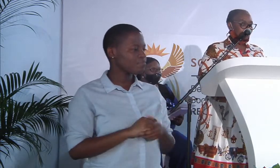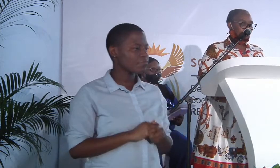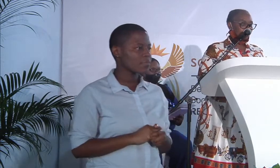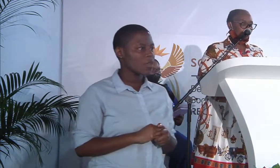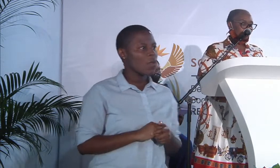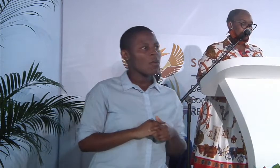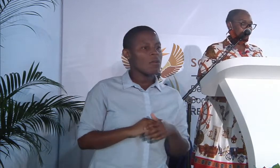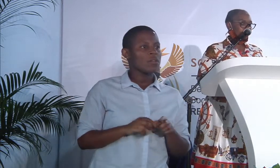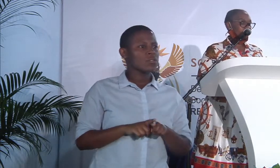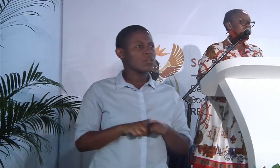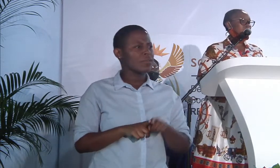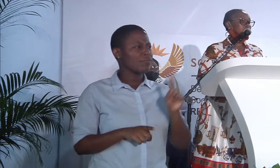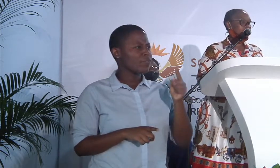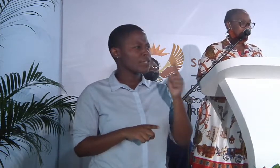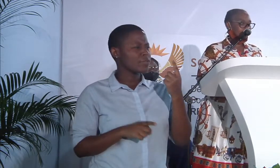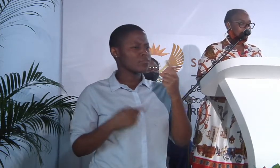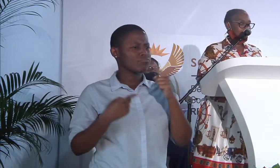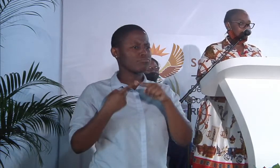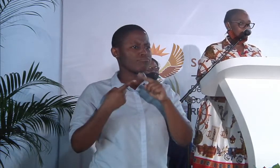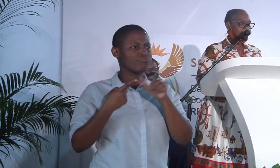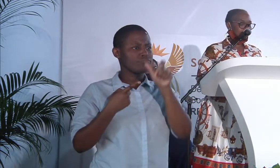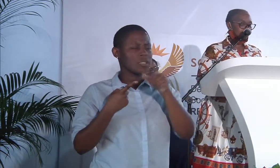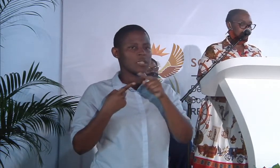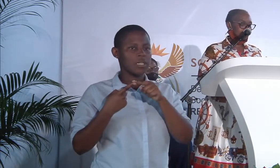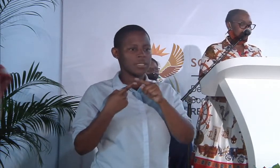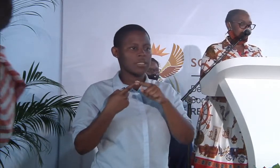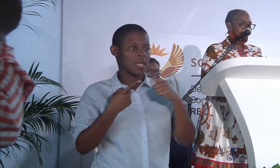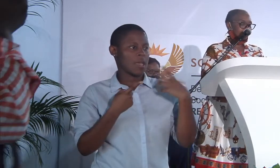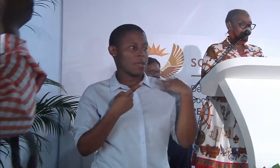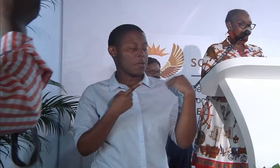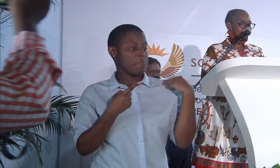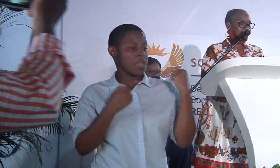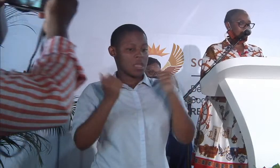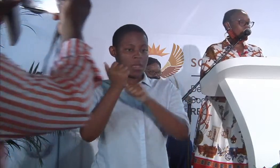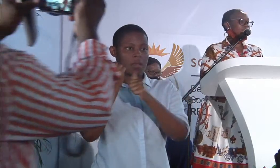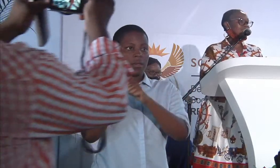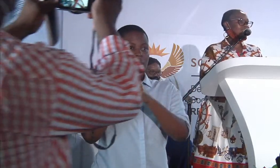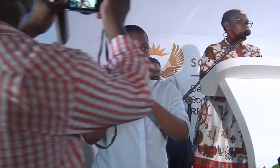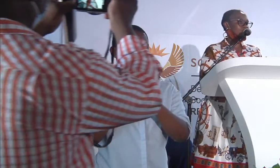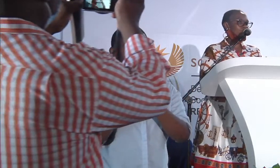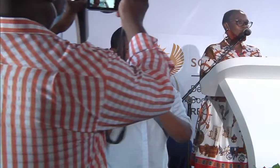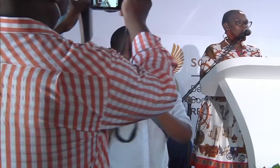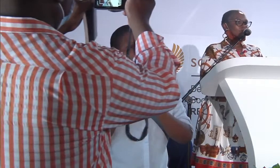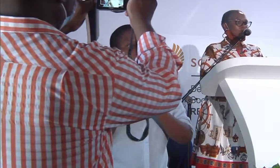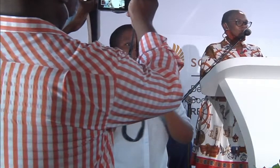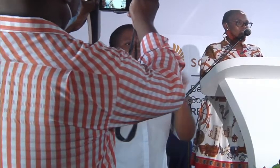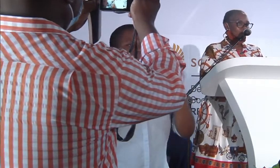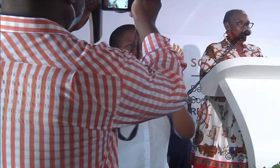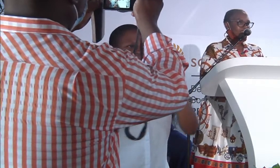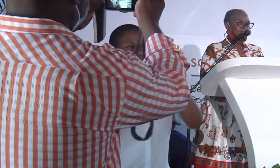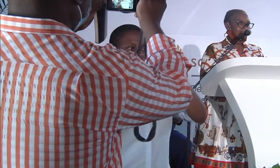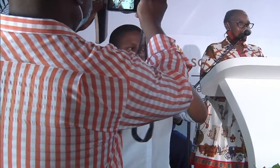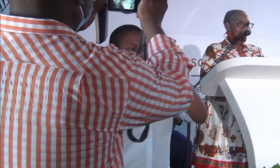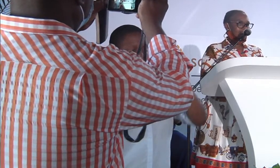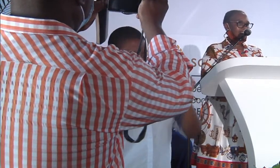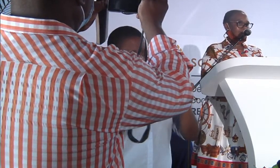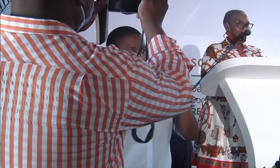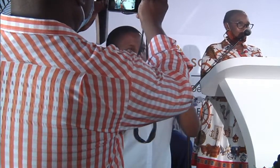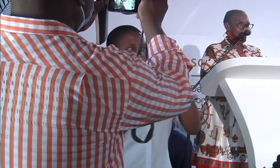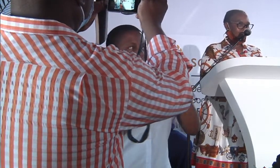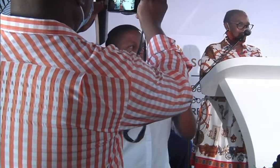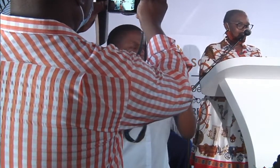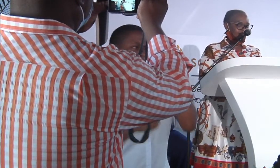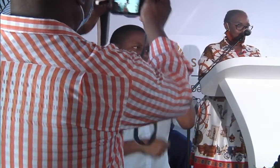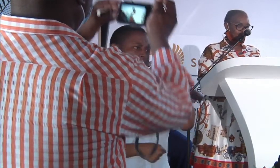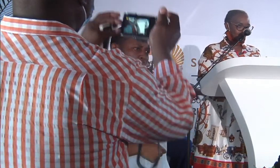one is to acknowledge our Honorable Deputy Minister, Hendrietta Bogopane-Zulu. We know that she's one